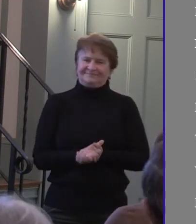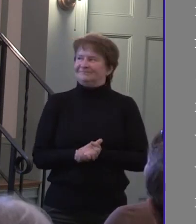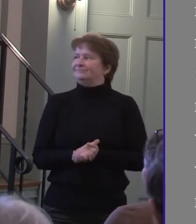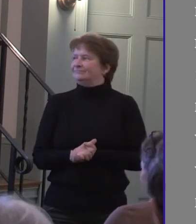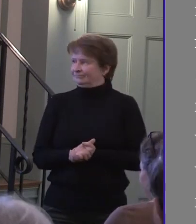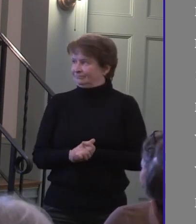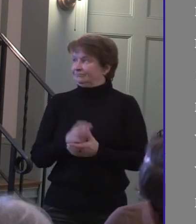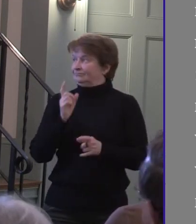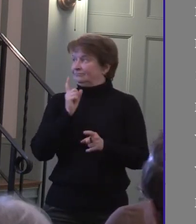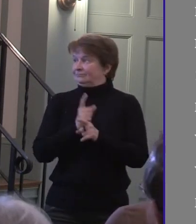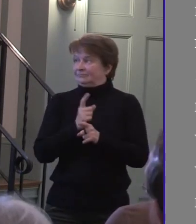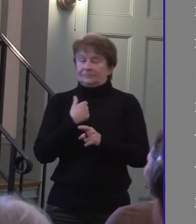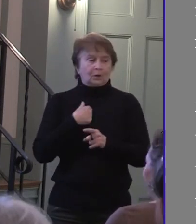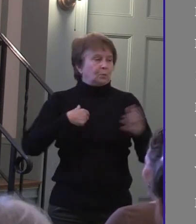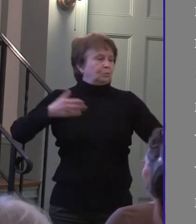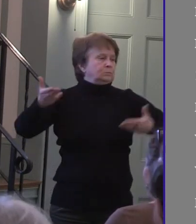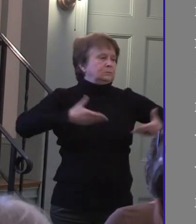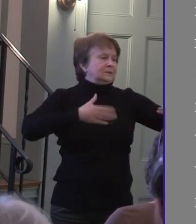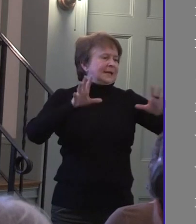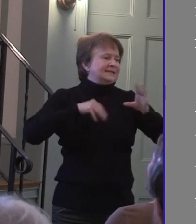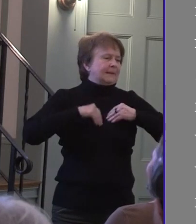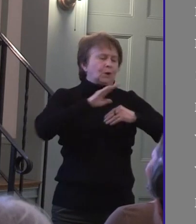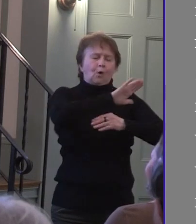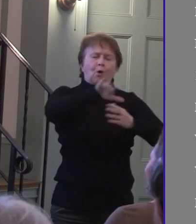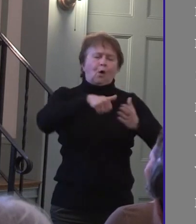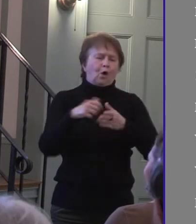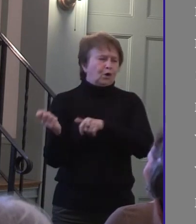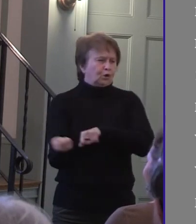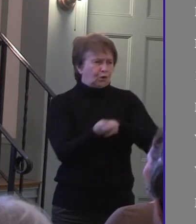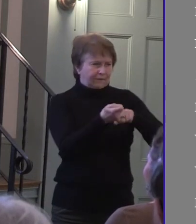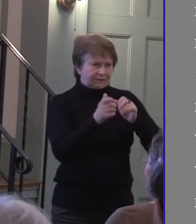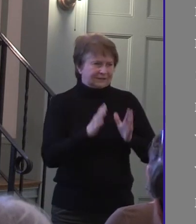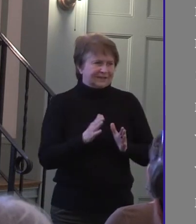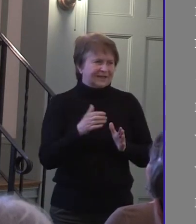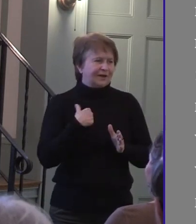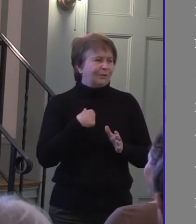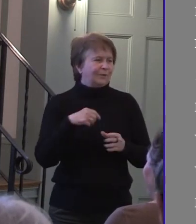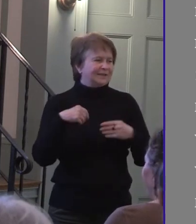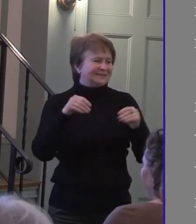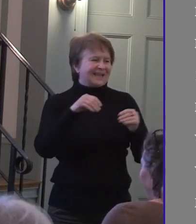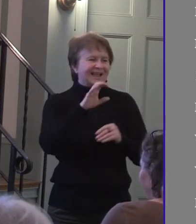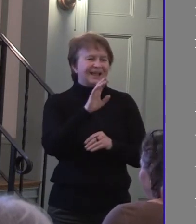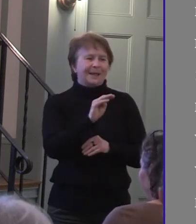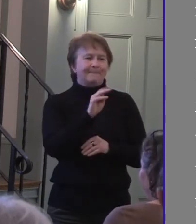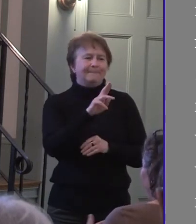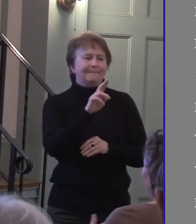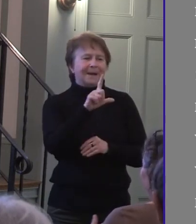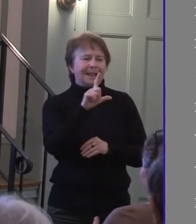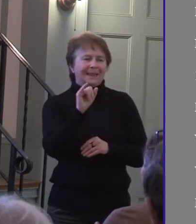again? guys, we tag all golfers. We sell mulligans so everyone will be fine.